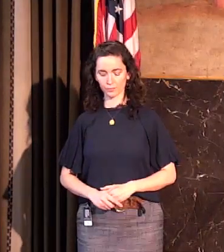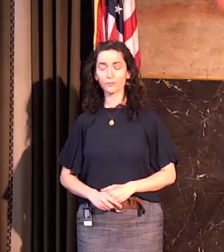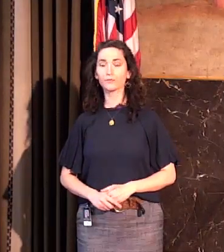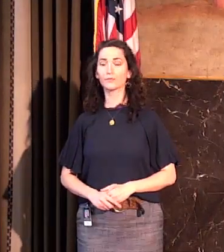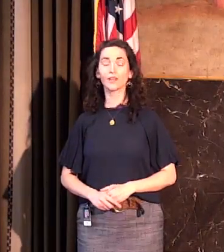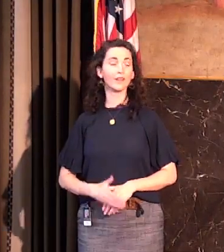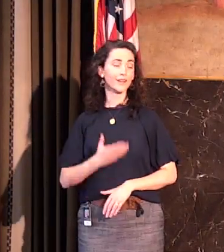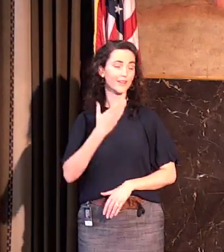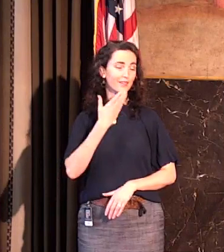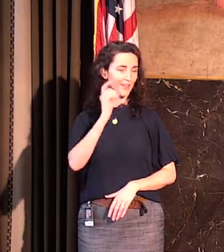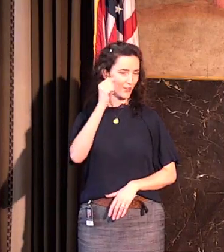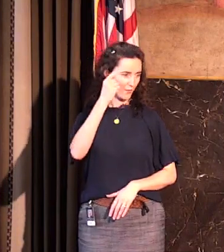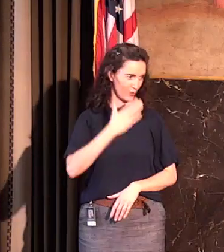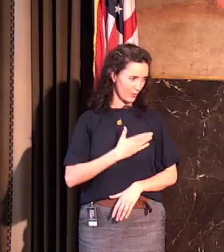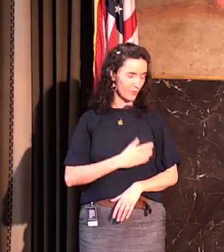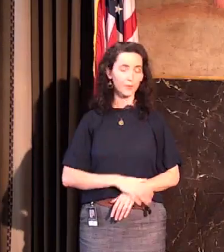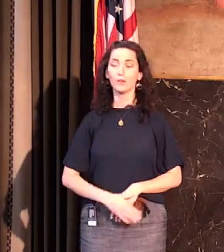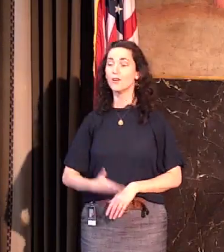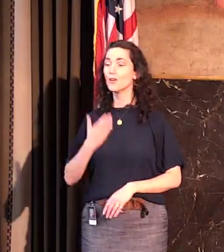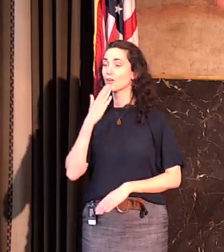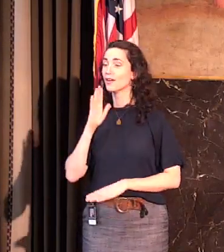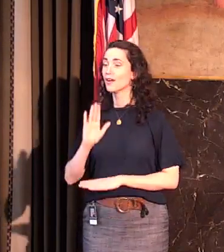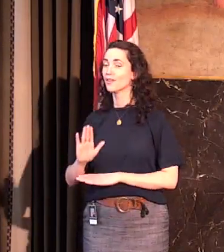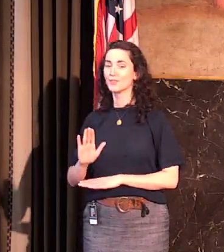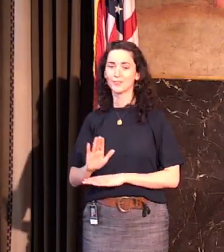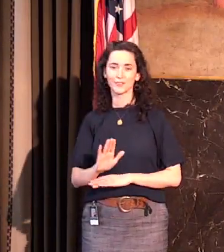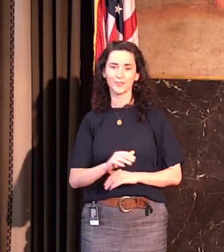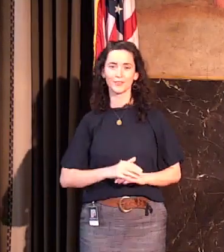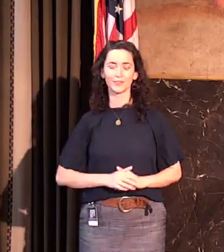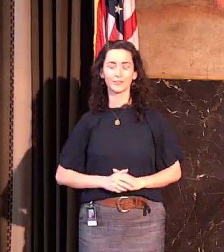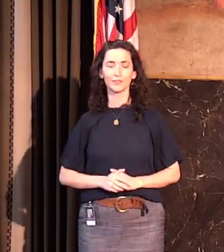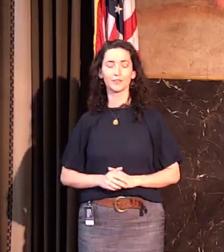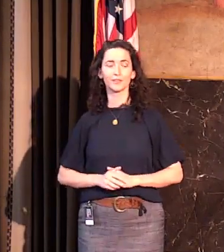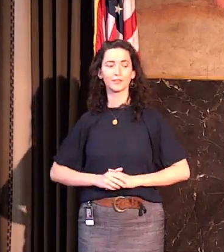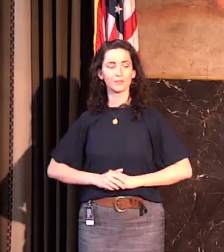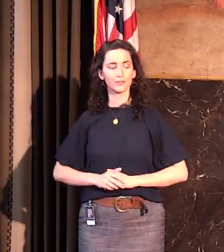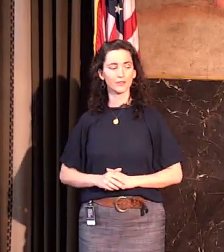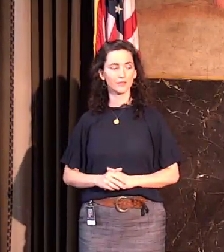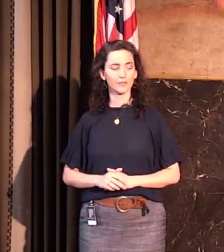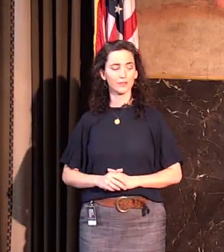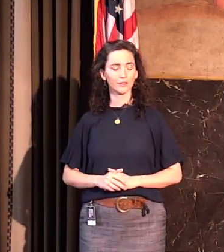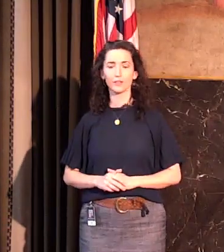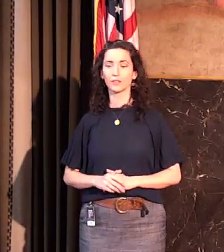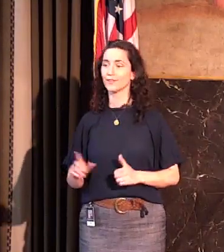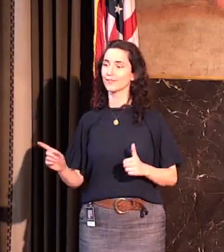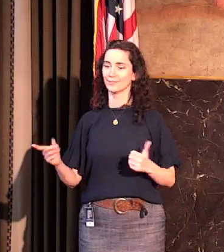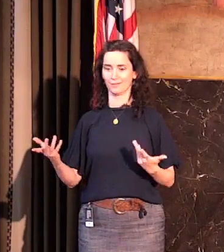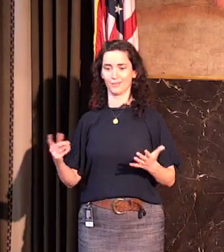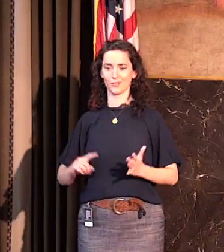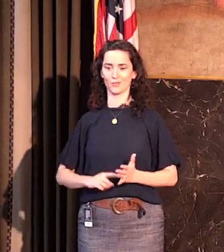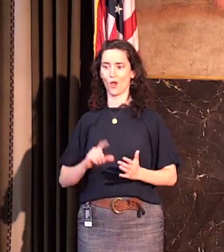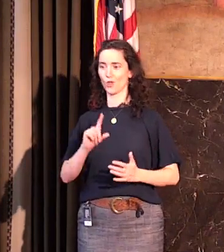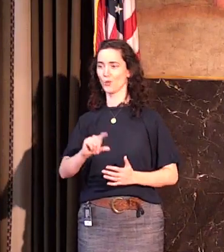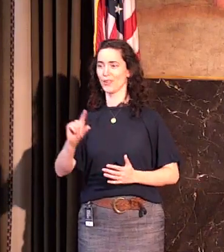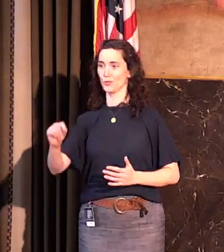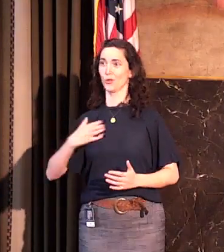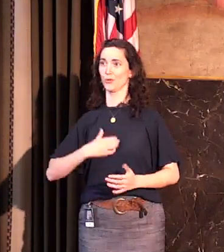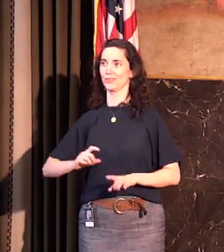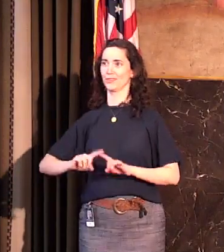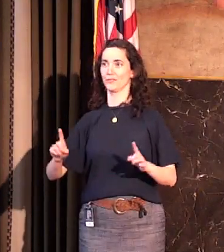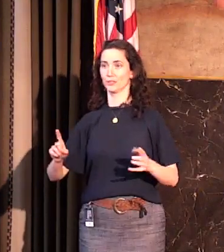Thank you, Governor. Good afternoon. Not the way I would have wanted to start 2022, but we've